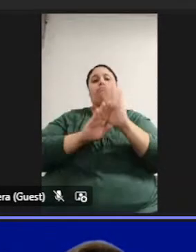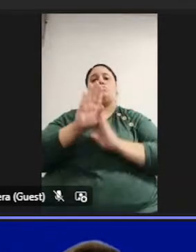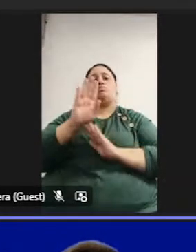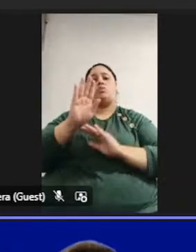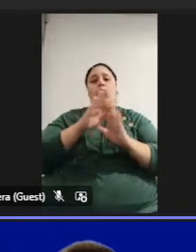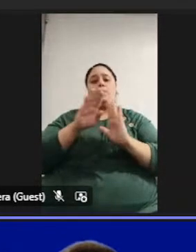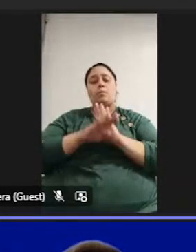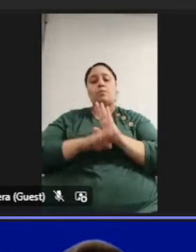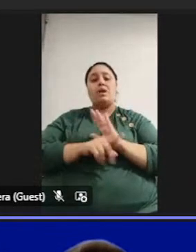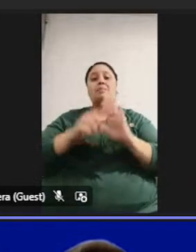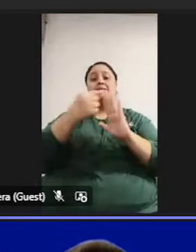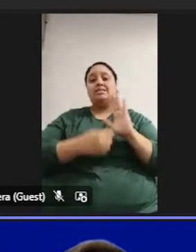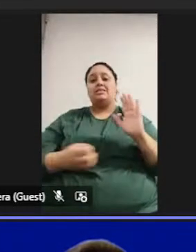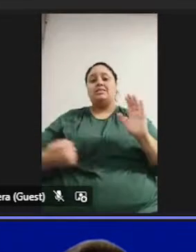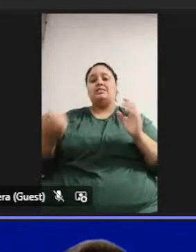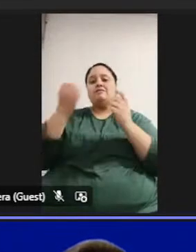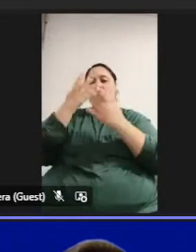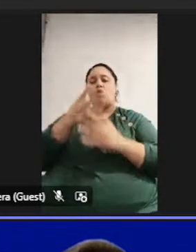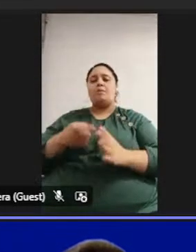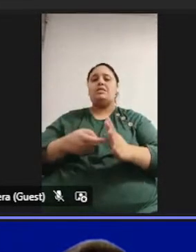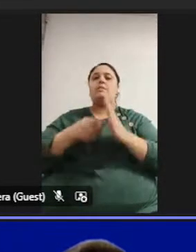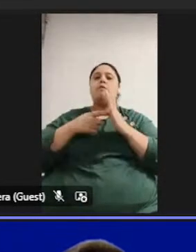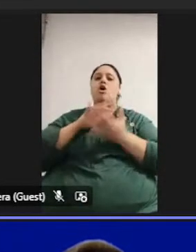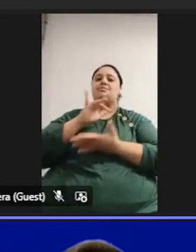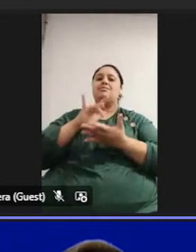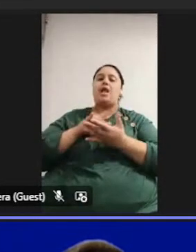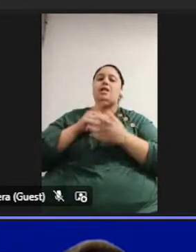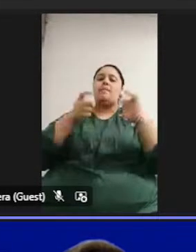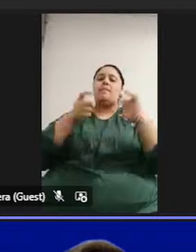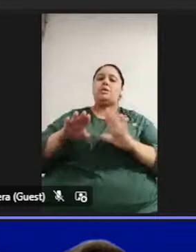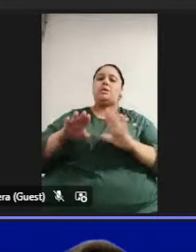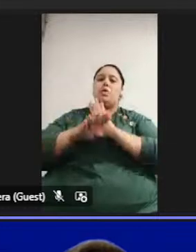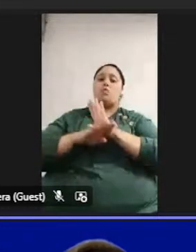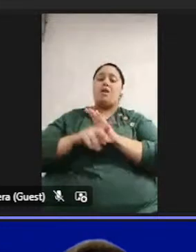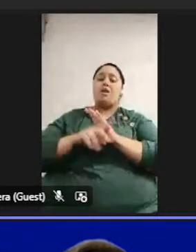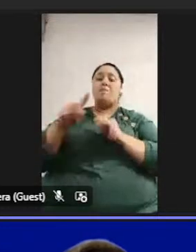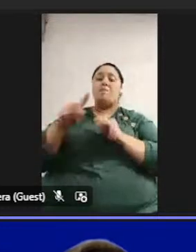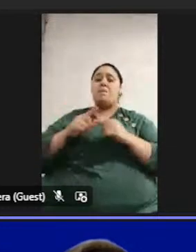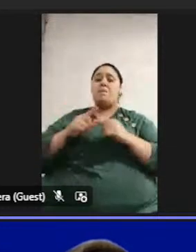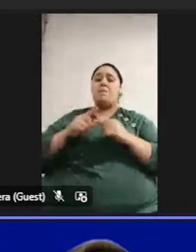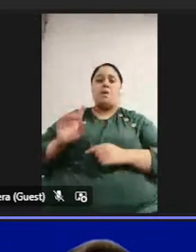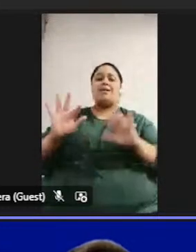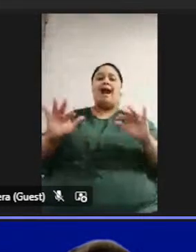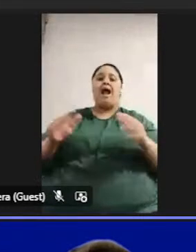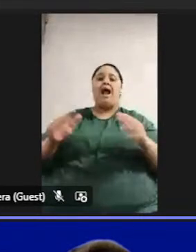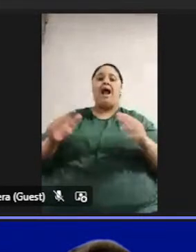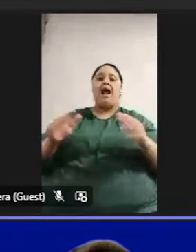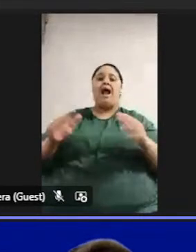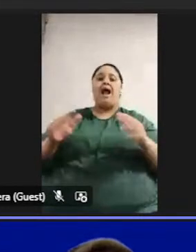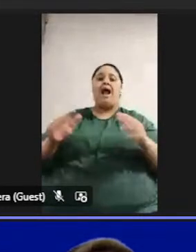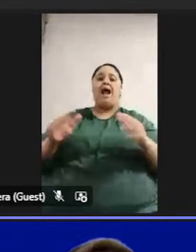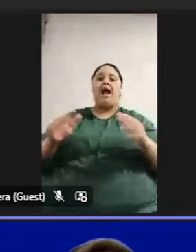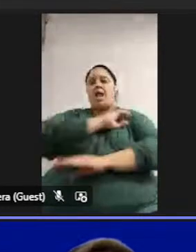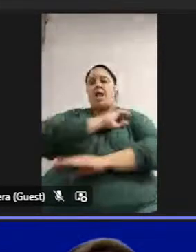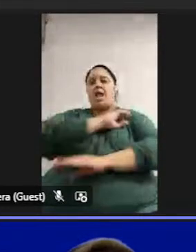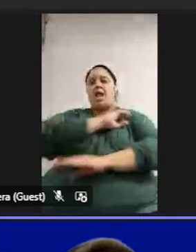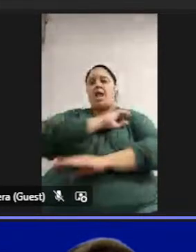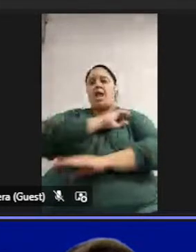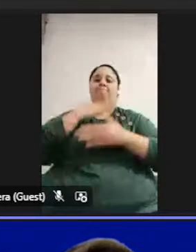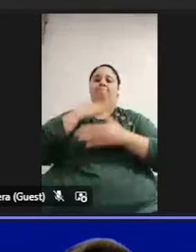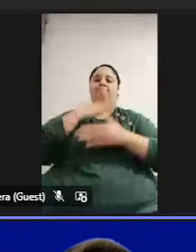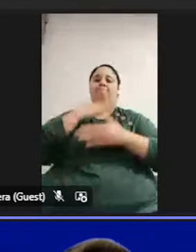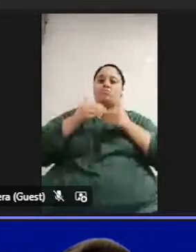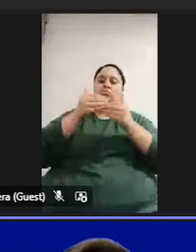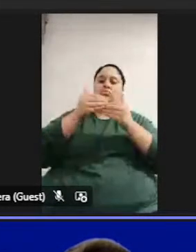call demand-side management program, which is essentially around how do we improve our energy efficiency and how do we reduce our